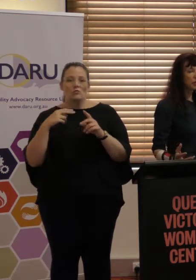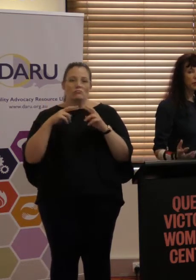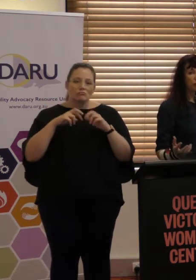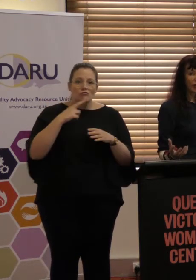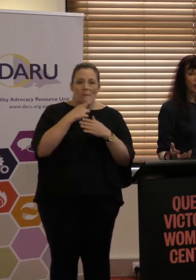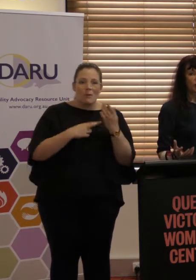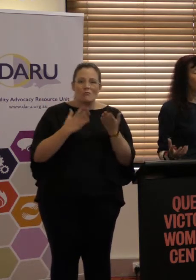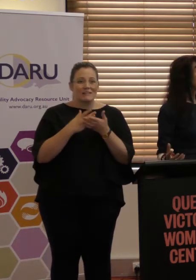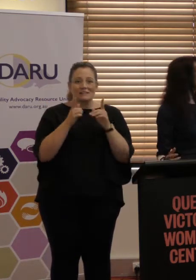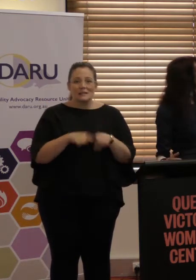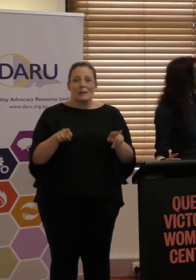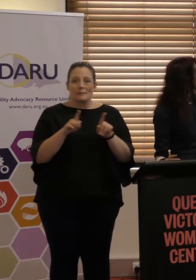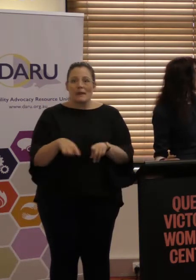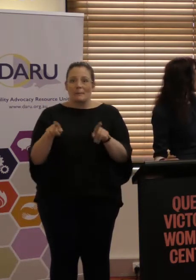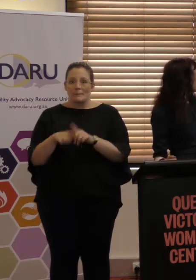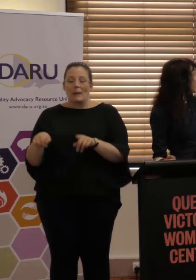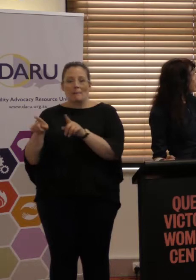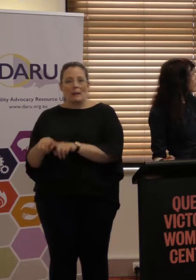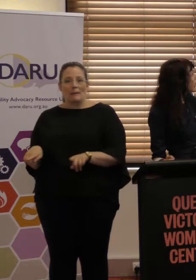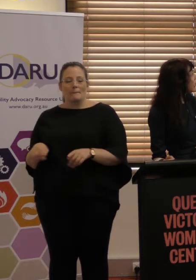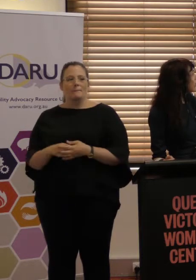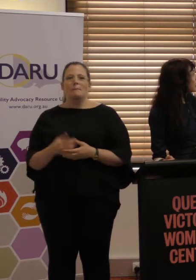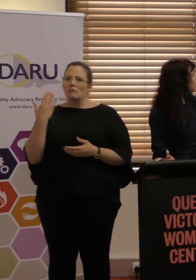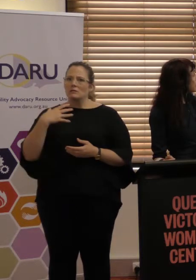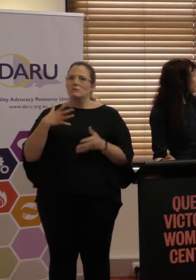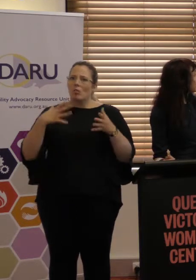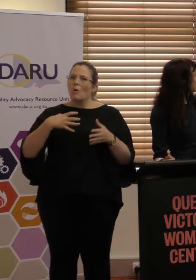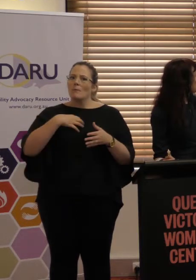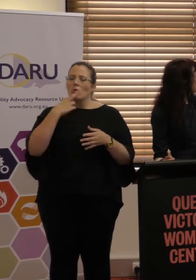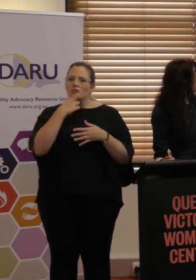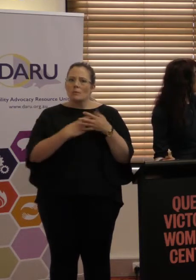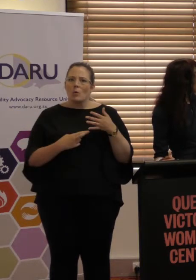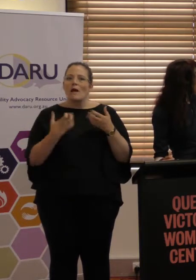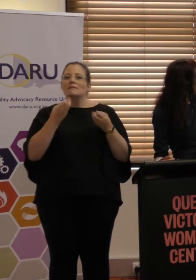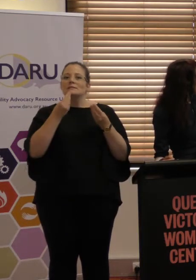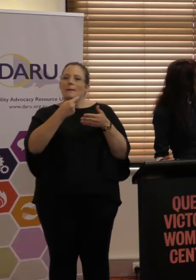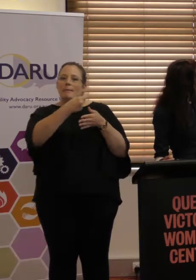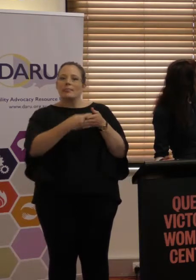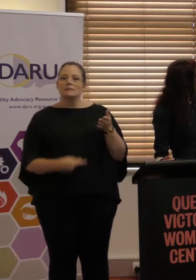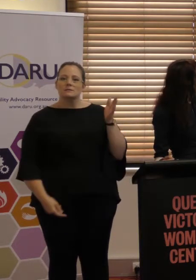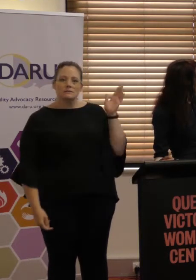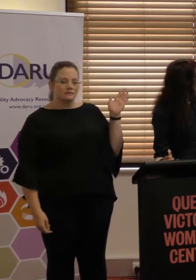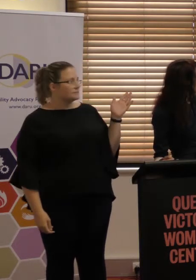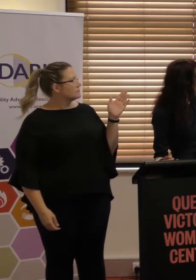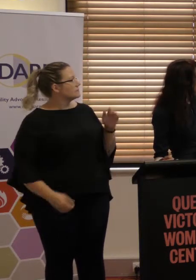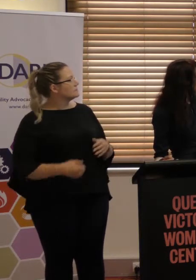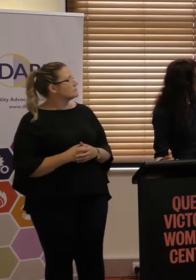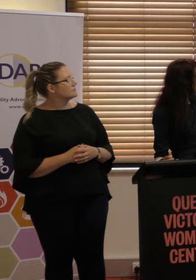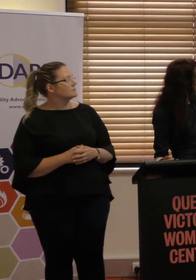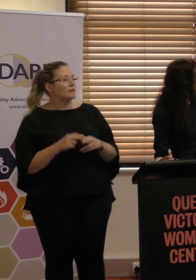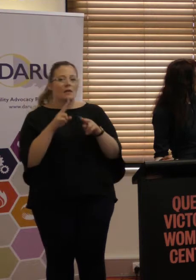had a bit of a rush of reports, and they are some of them. The